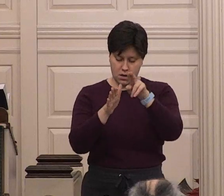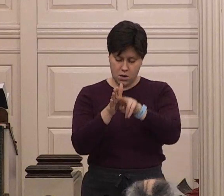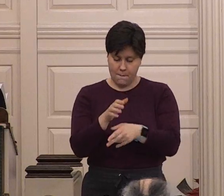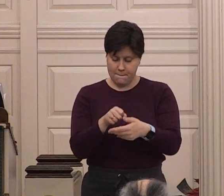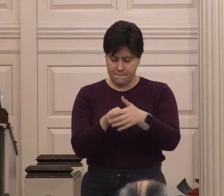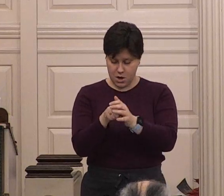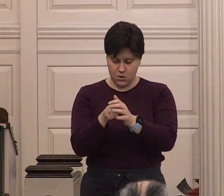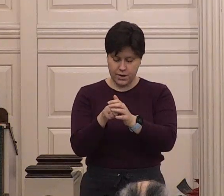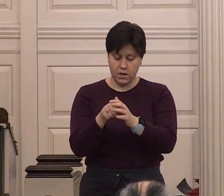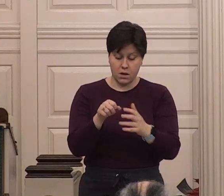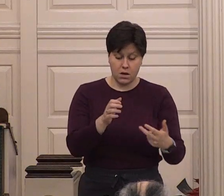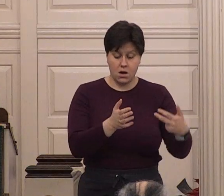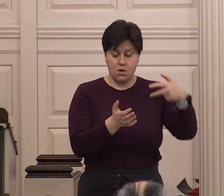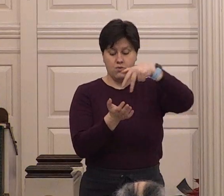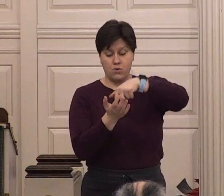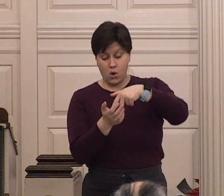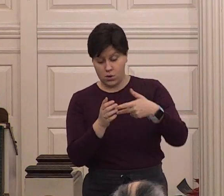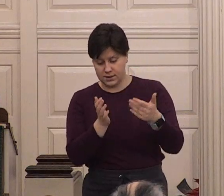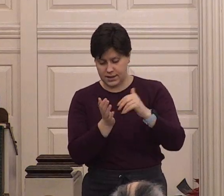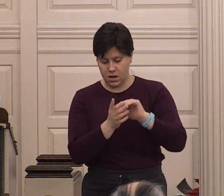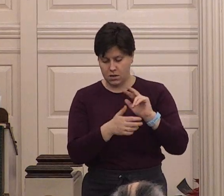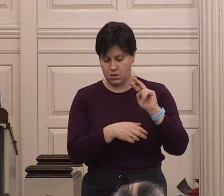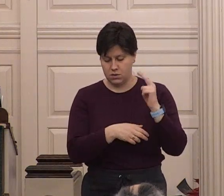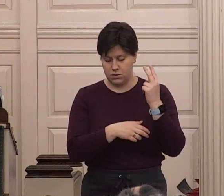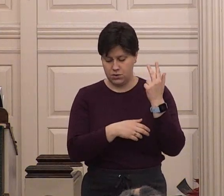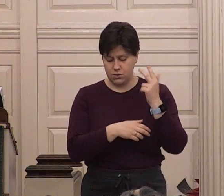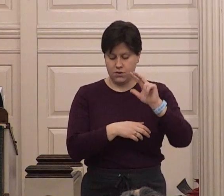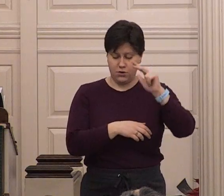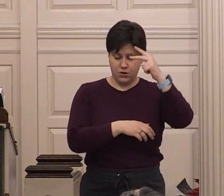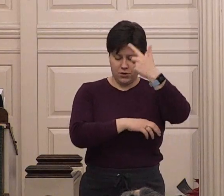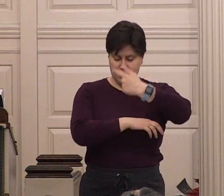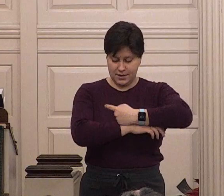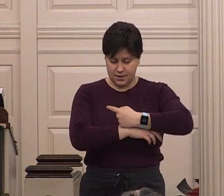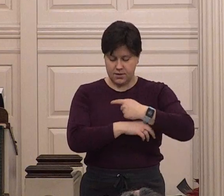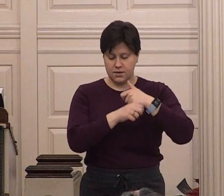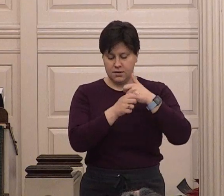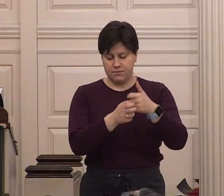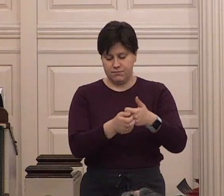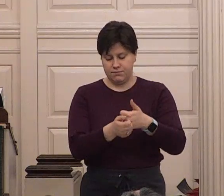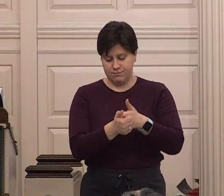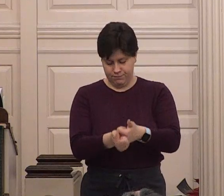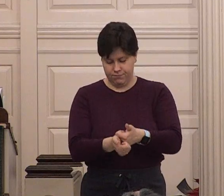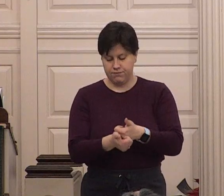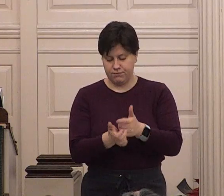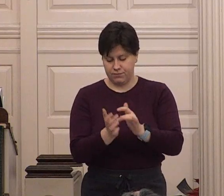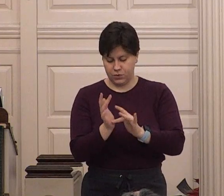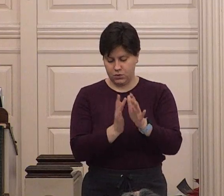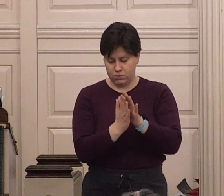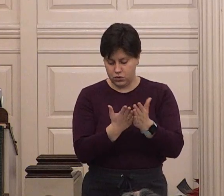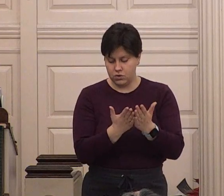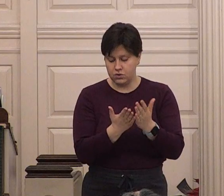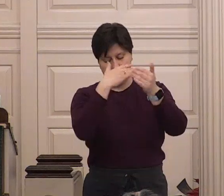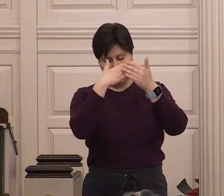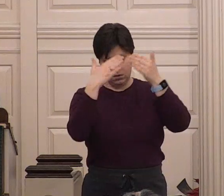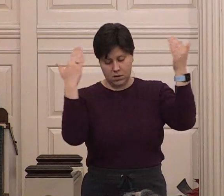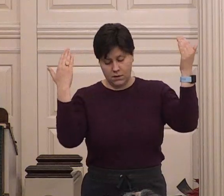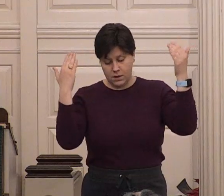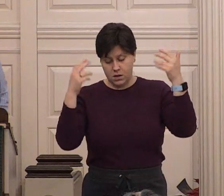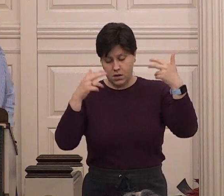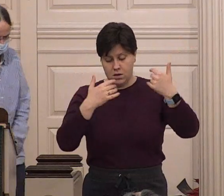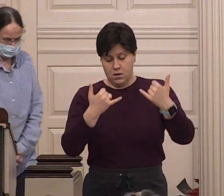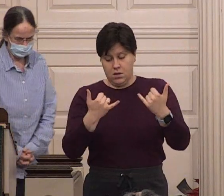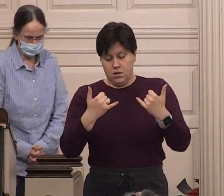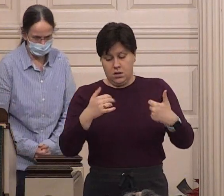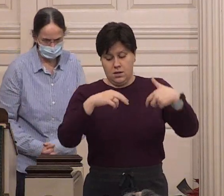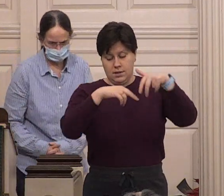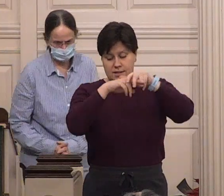death and was buried and rose again on the third day in accordance with the scriptures. He ascended into